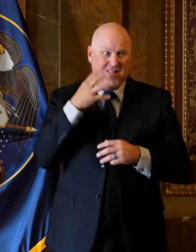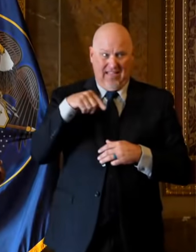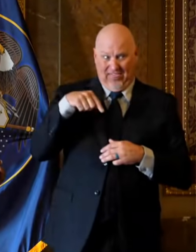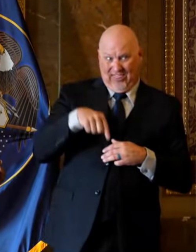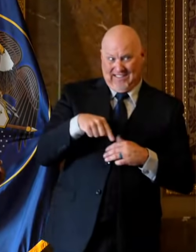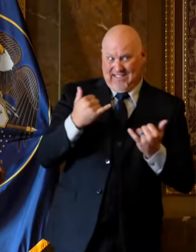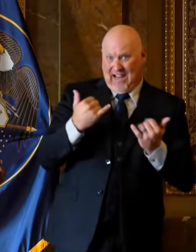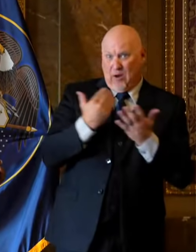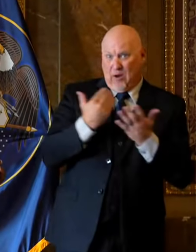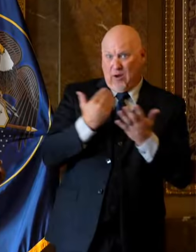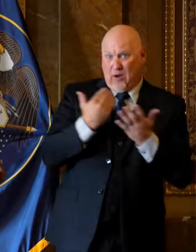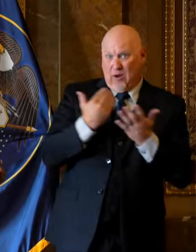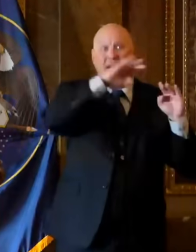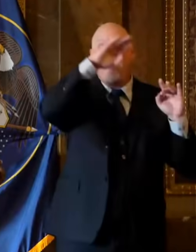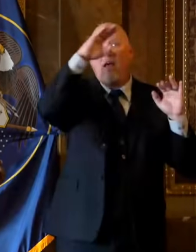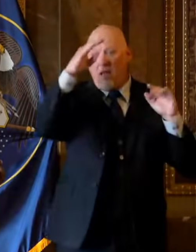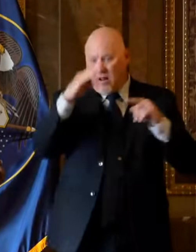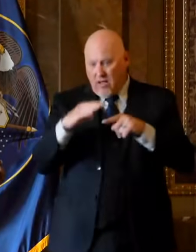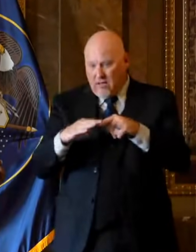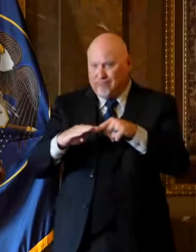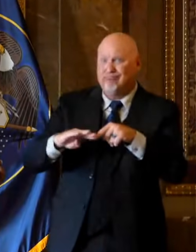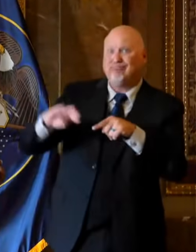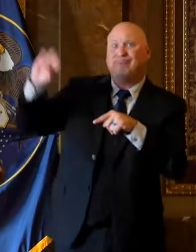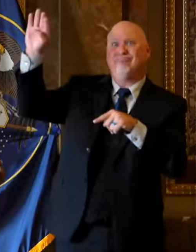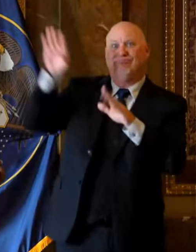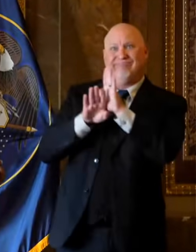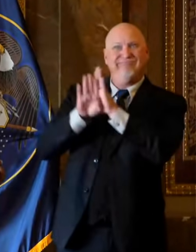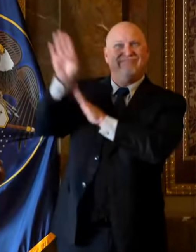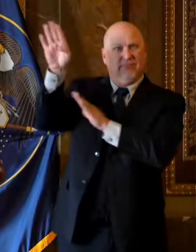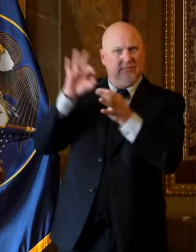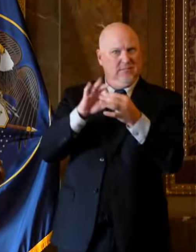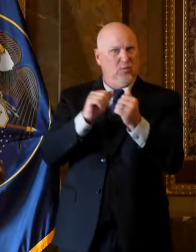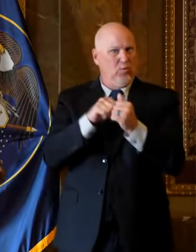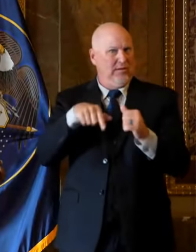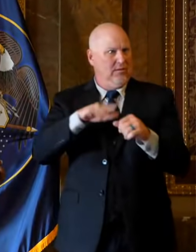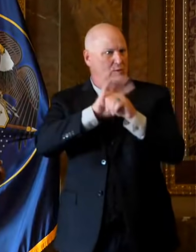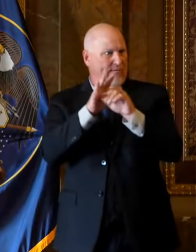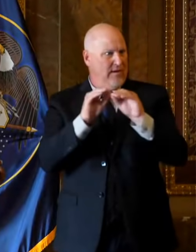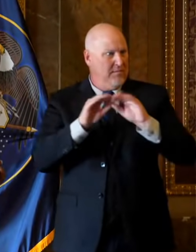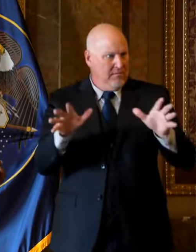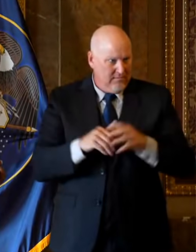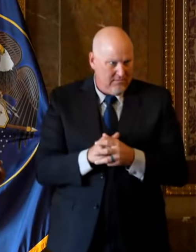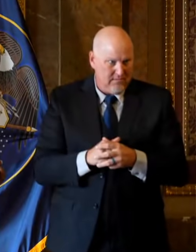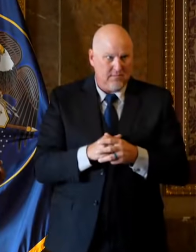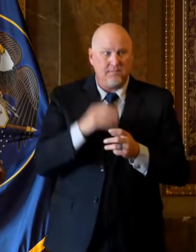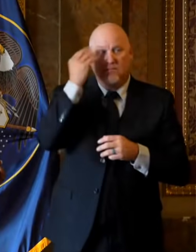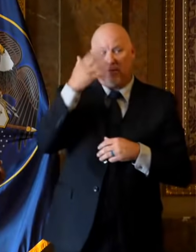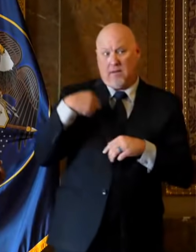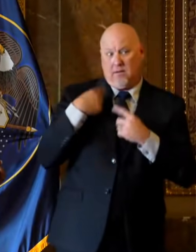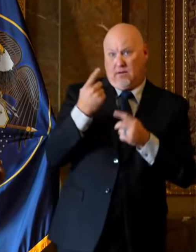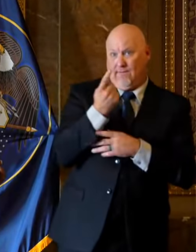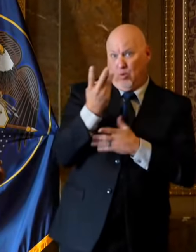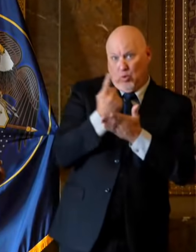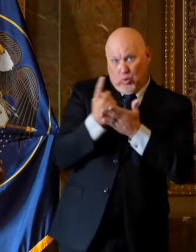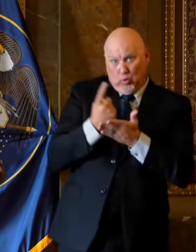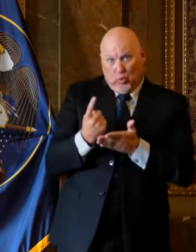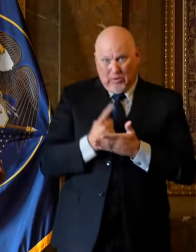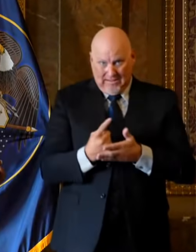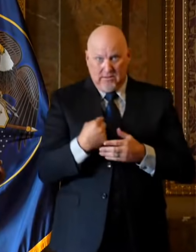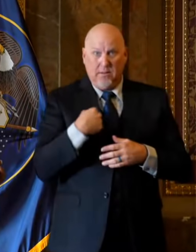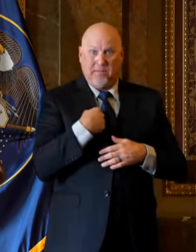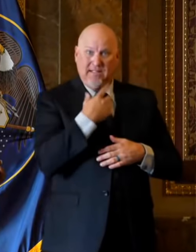again. And over the past few weeks, Governor Cox and I have worked very closely with legislators,